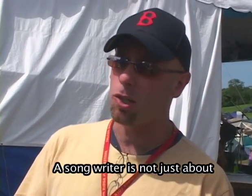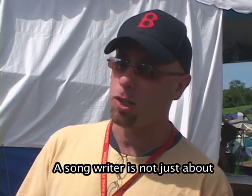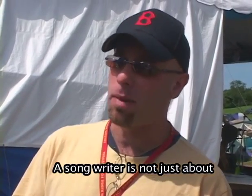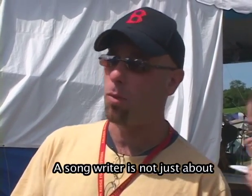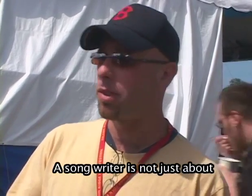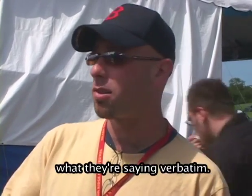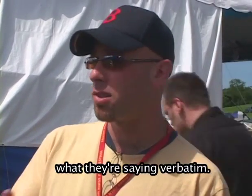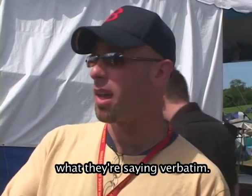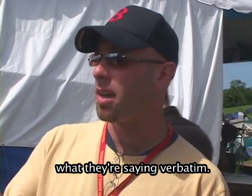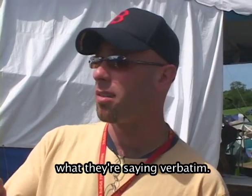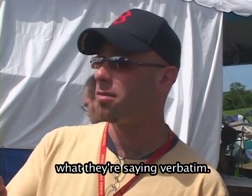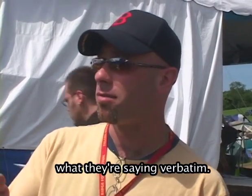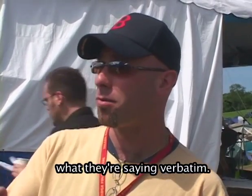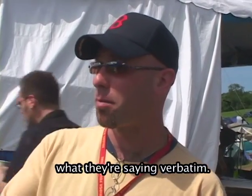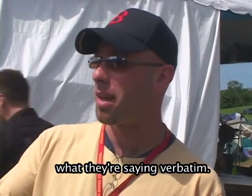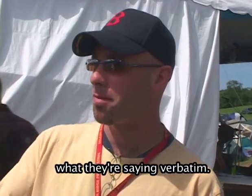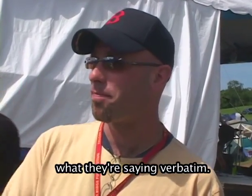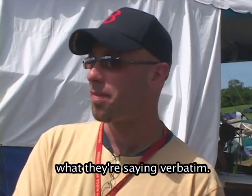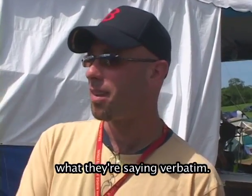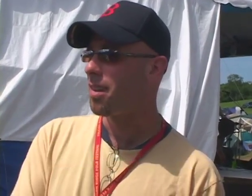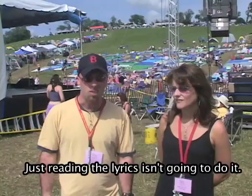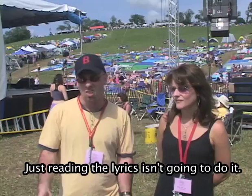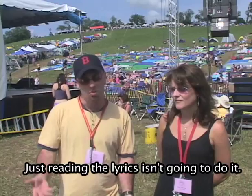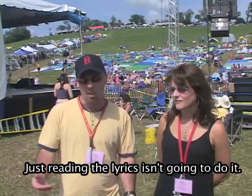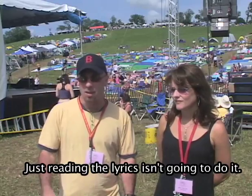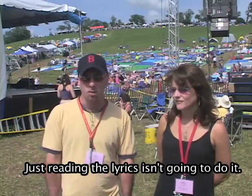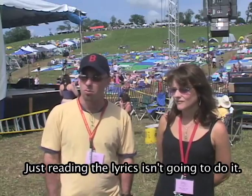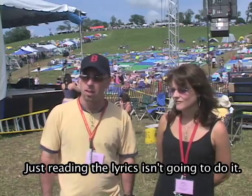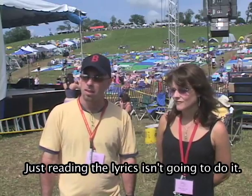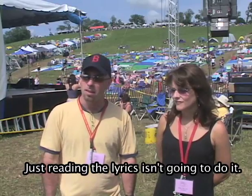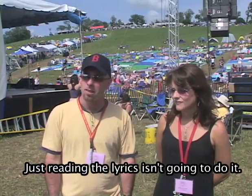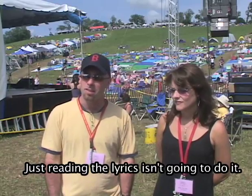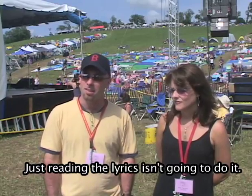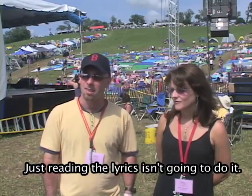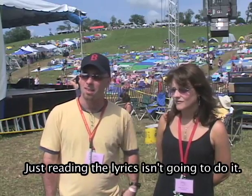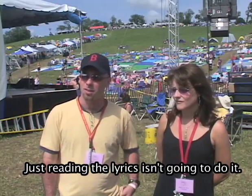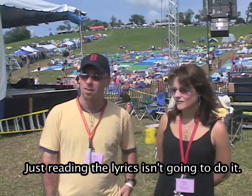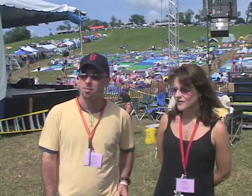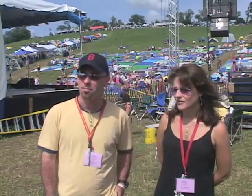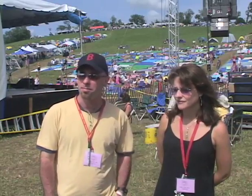songwriter is not just about what they're saying verbatim, and so just reading the lyrics isn't going to do it. No.